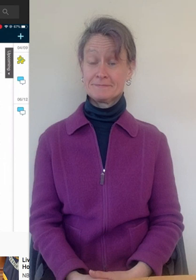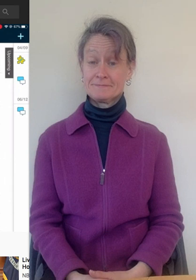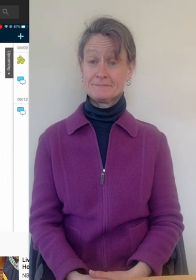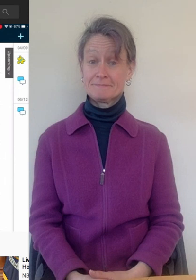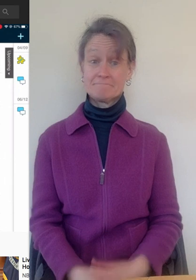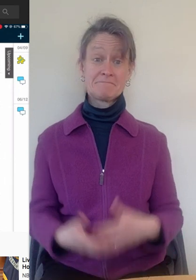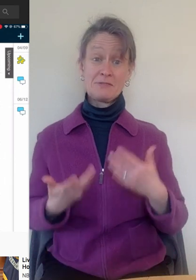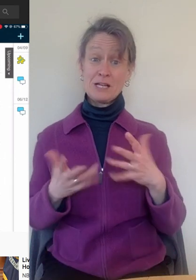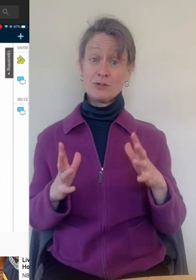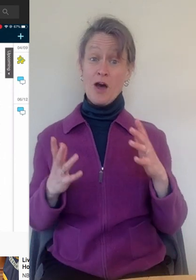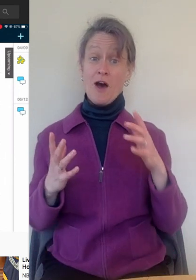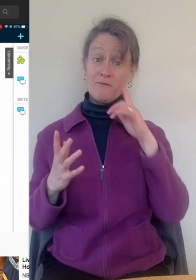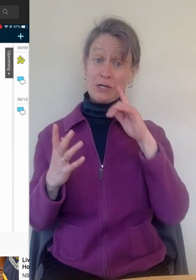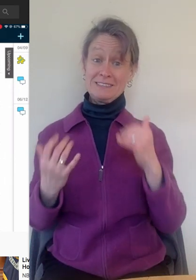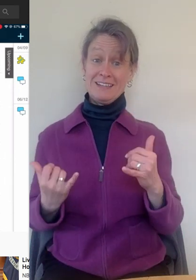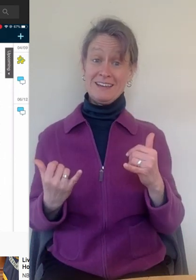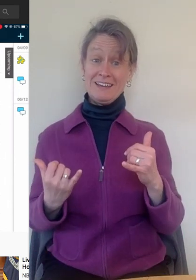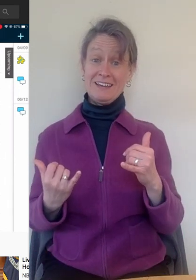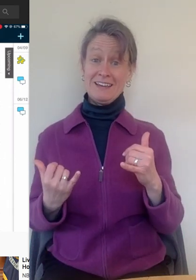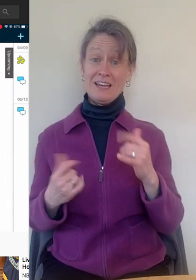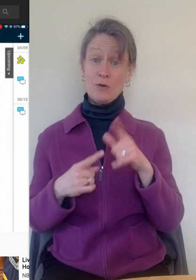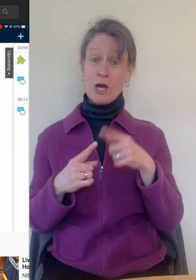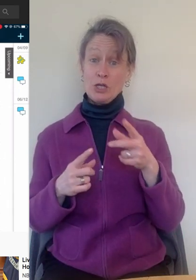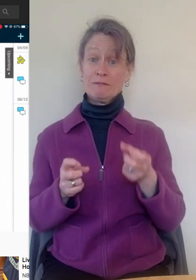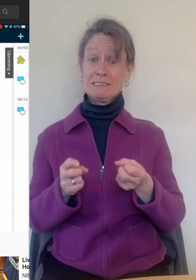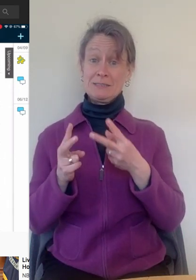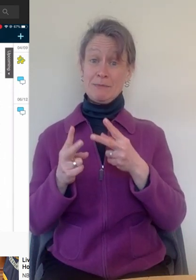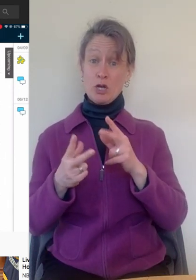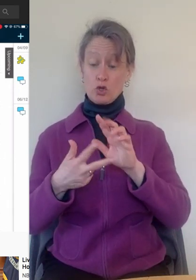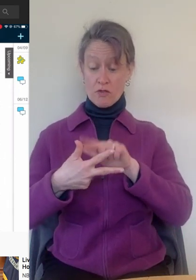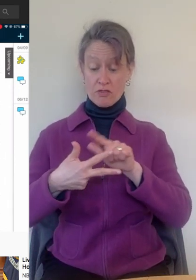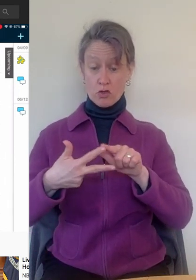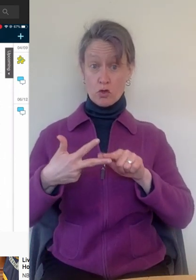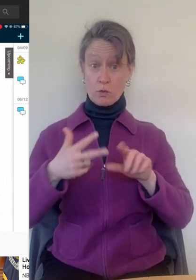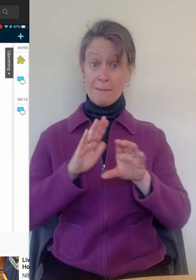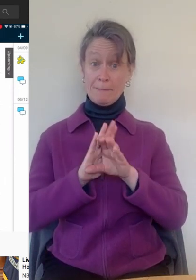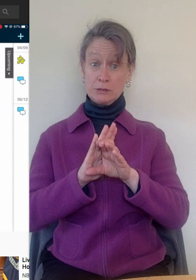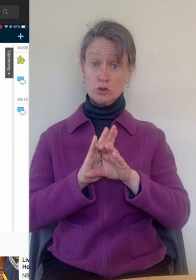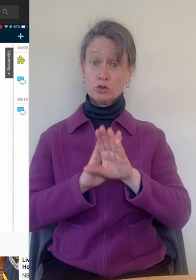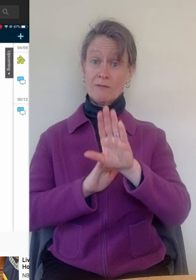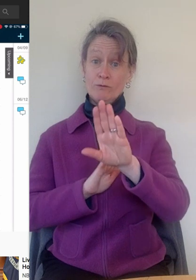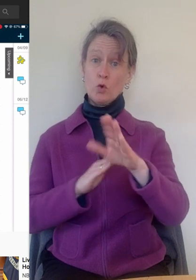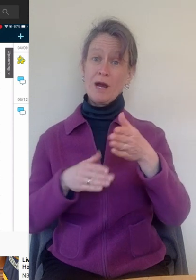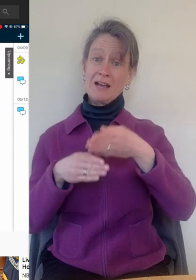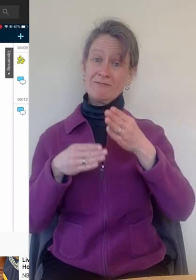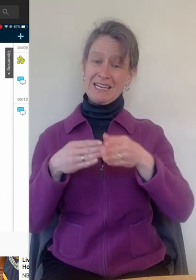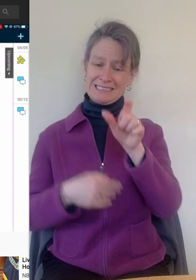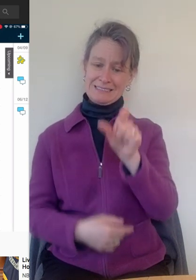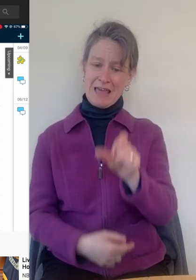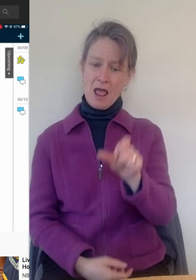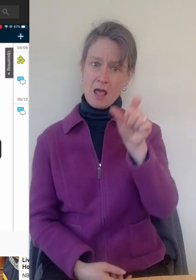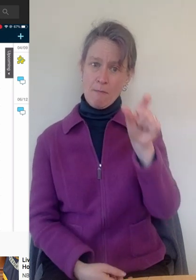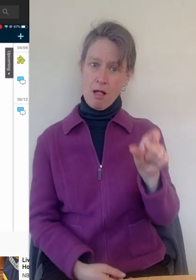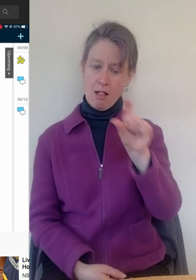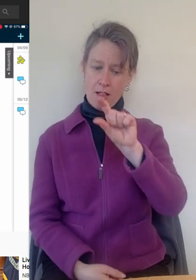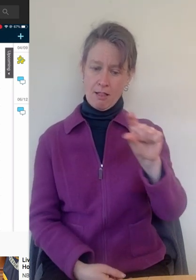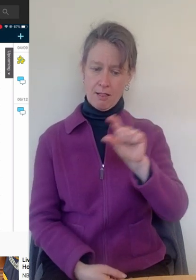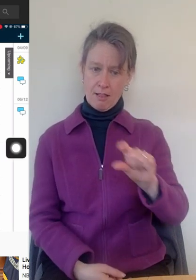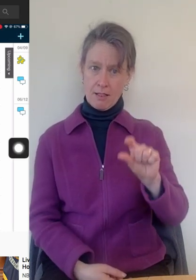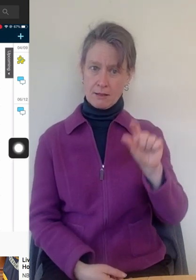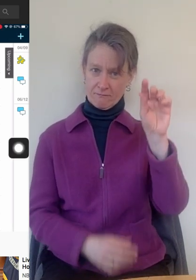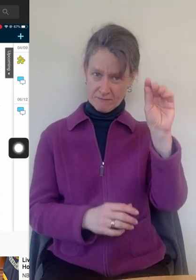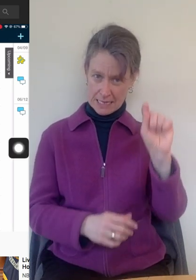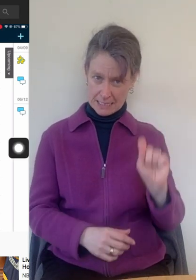That's all for today. Once you have submitted your 3 pictures of your completed tables, then you're done for